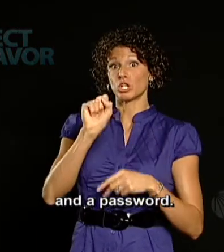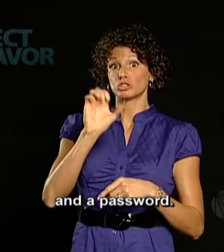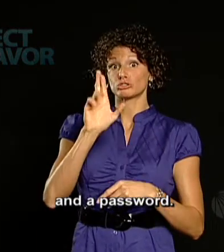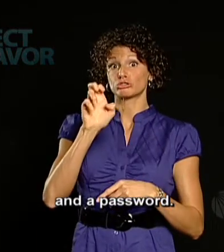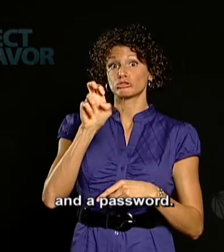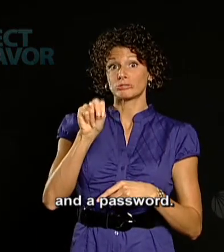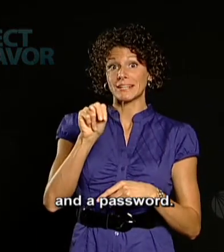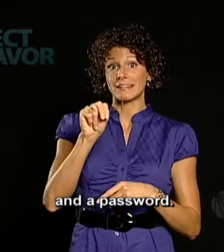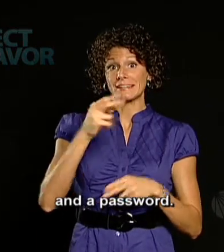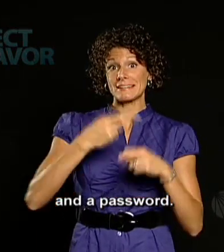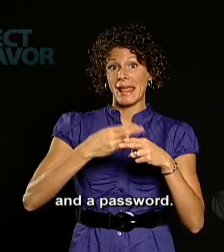password.